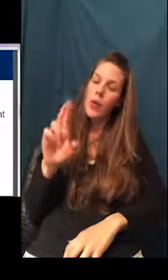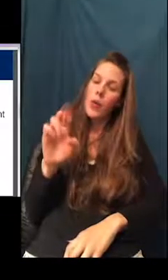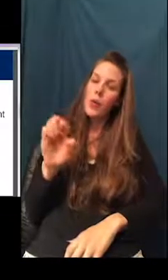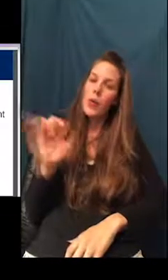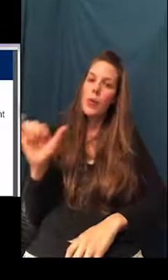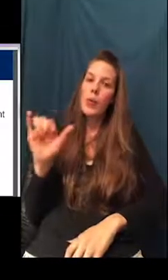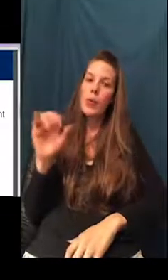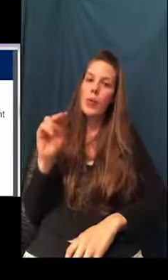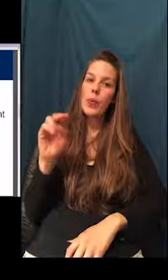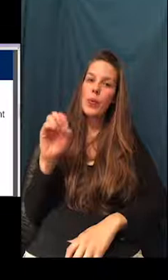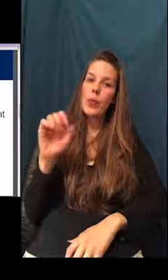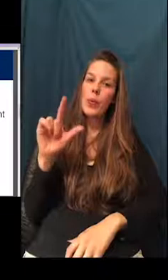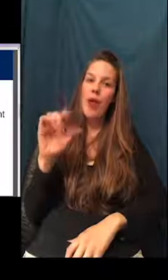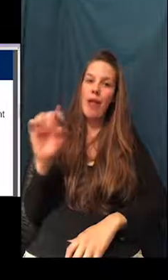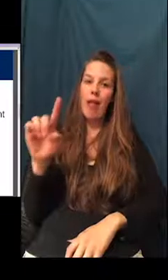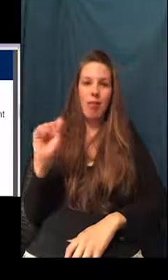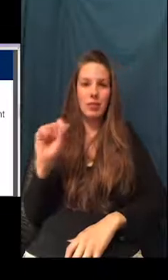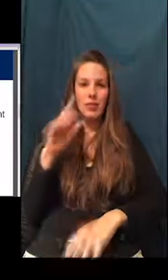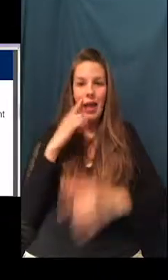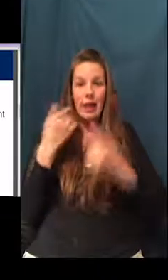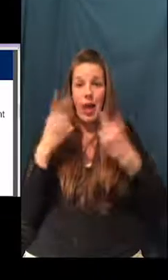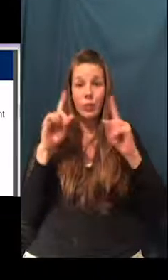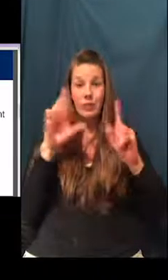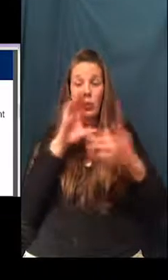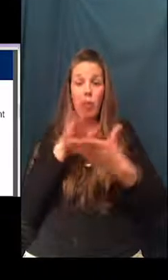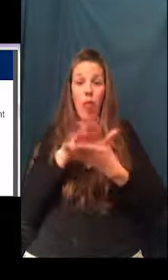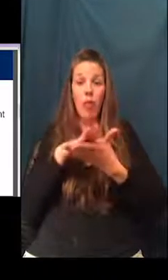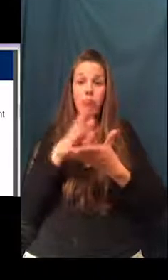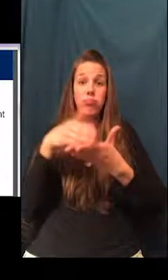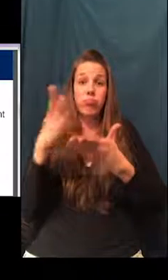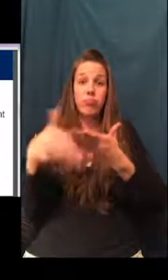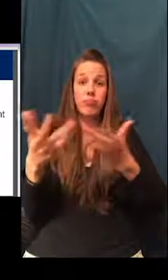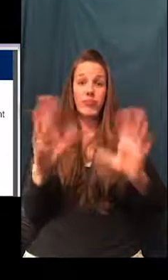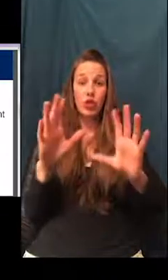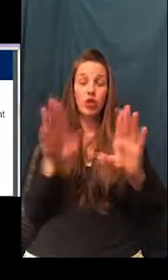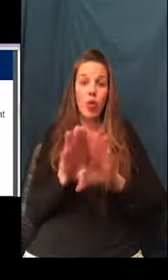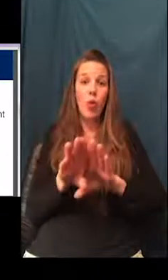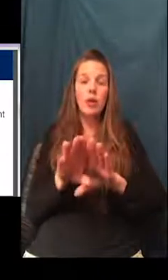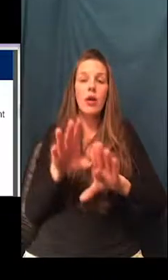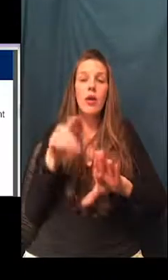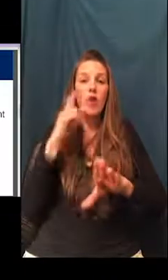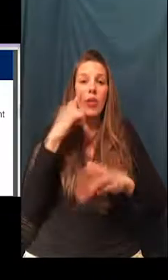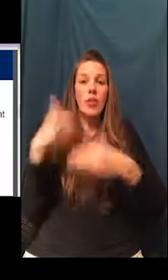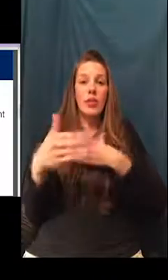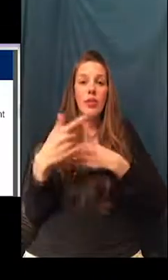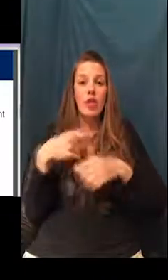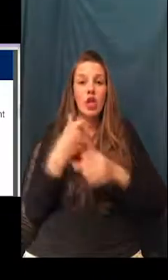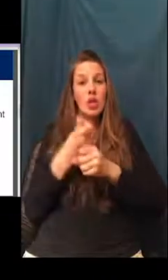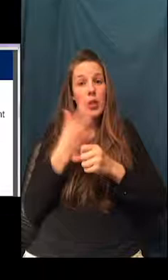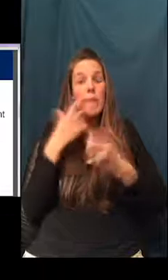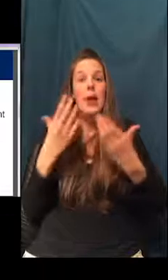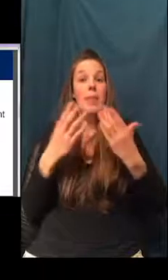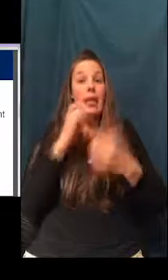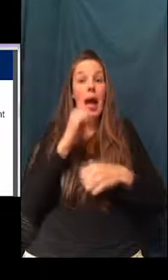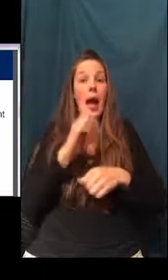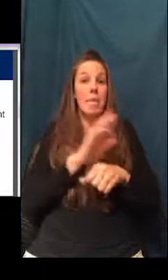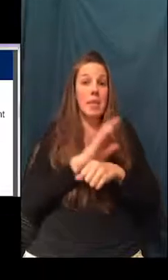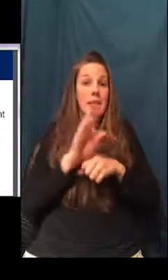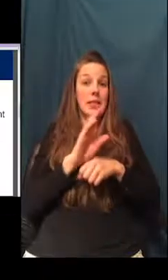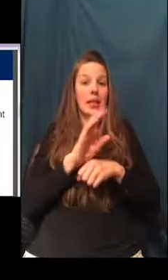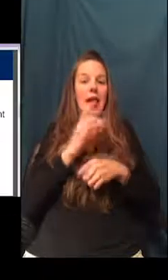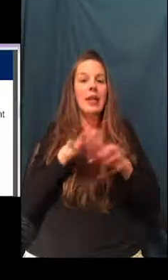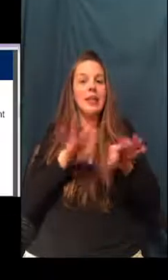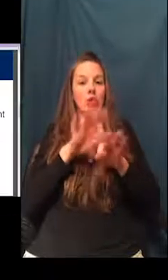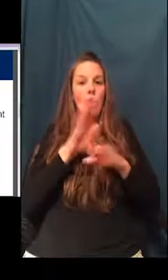the year. It is possible that she may reopen non-essential businesses as early as May 1st. For parents with